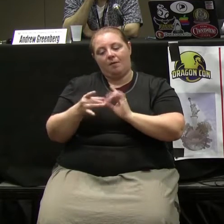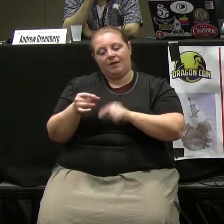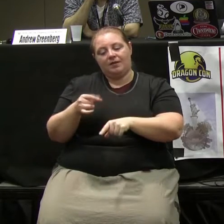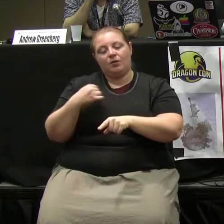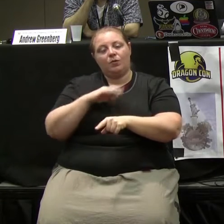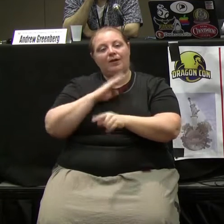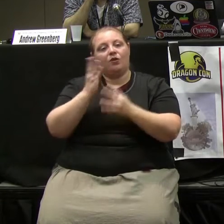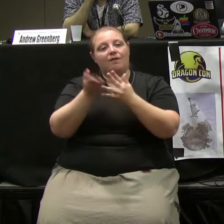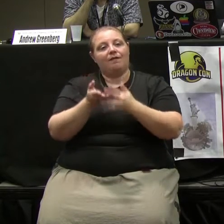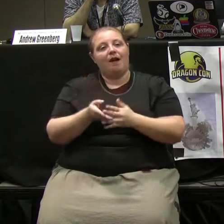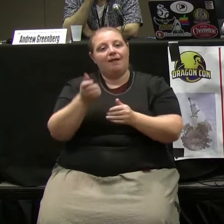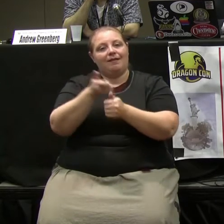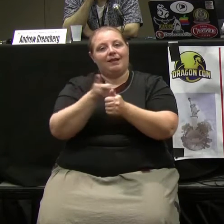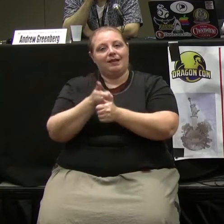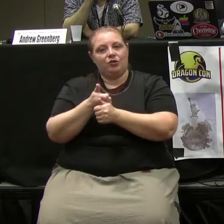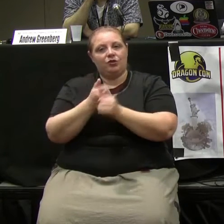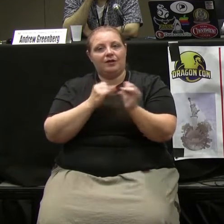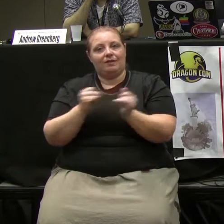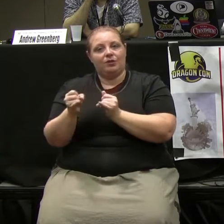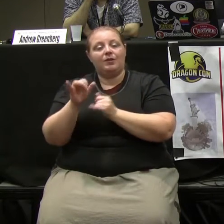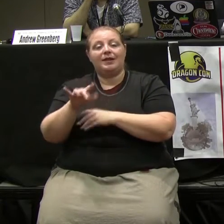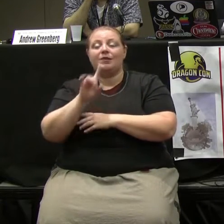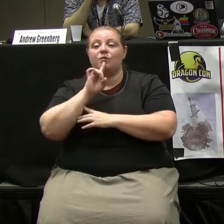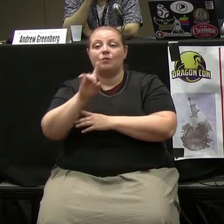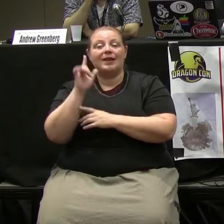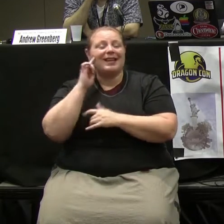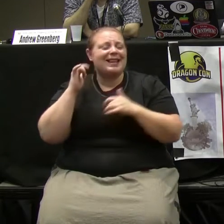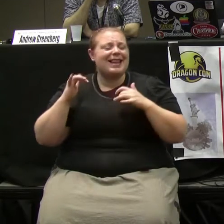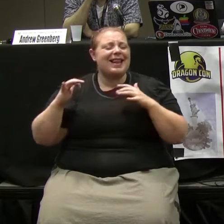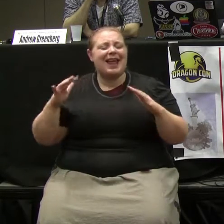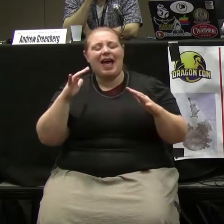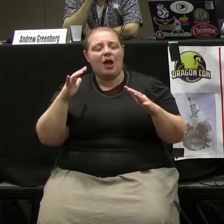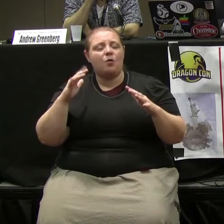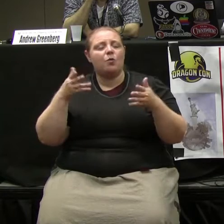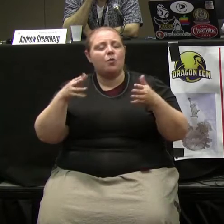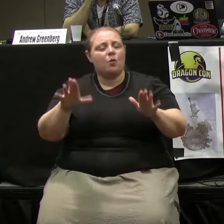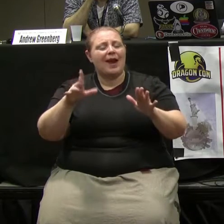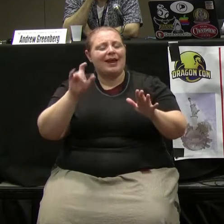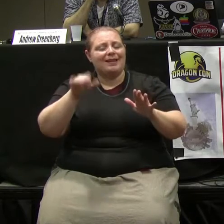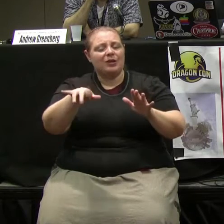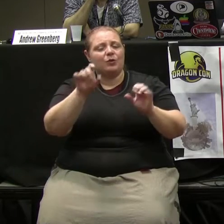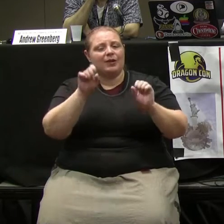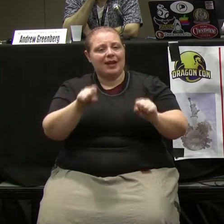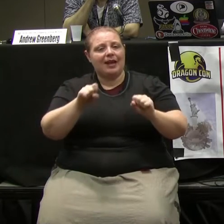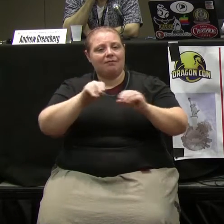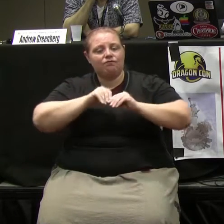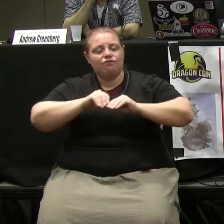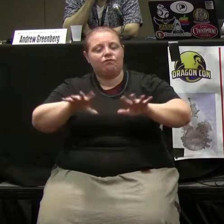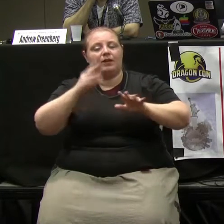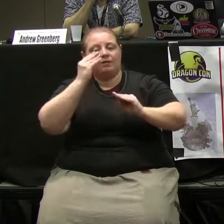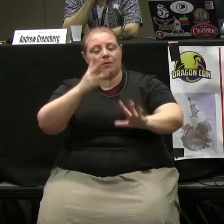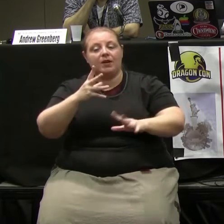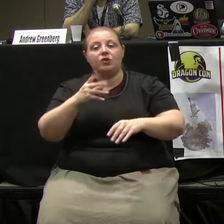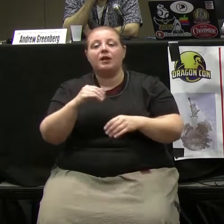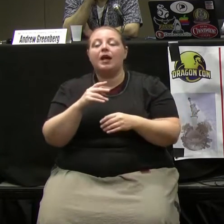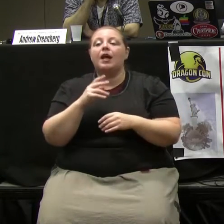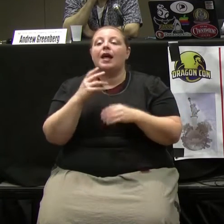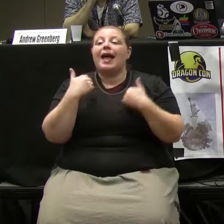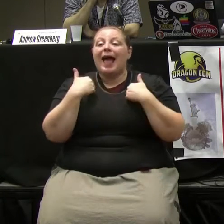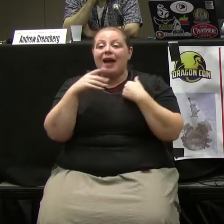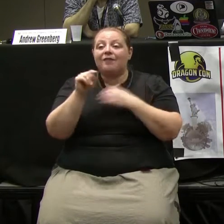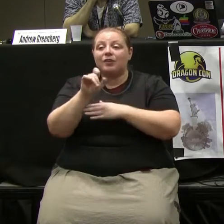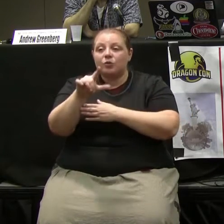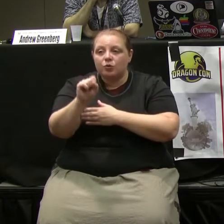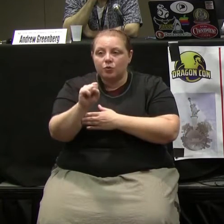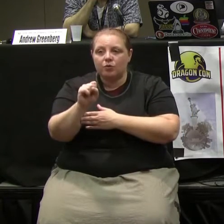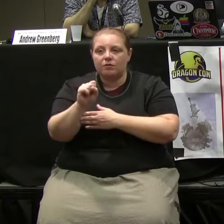file those individually. And that's a really loud voice that you can speak with by doing something easy. So again, almost getting back to money, building those tools